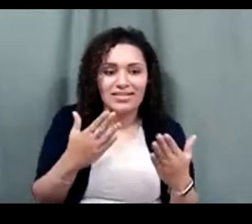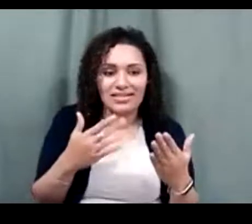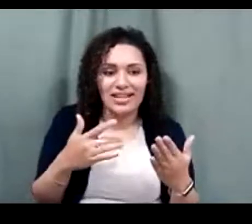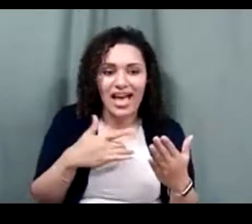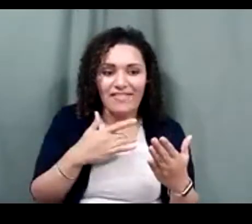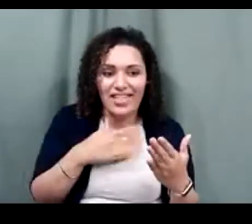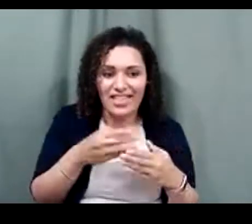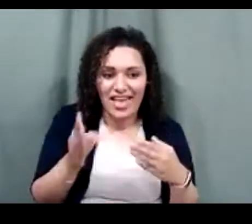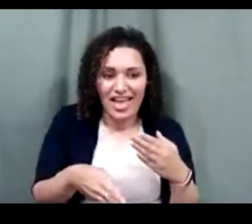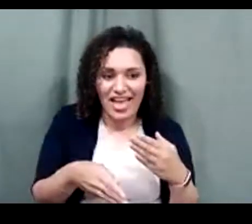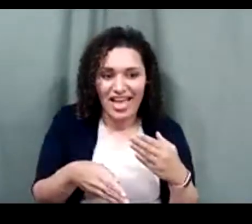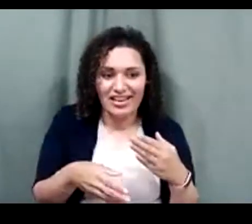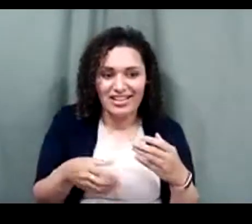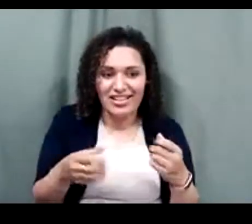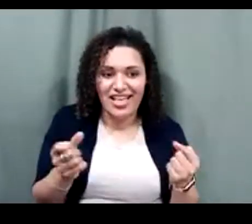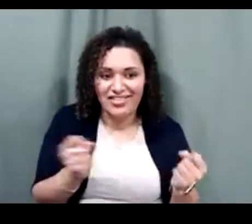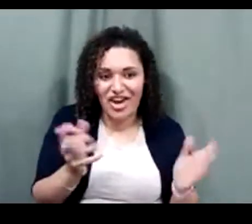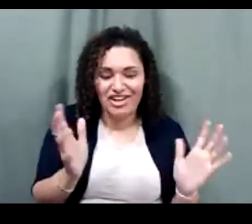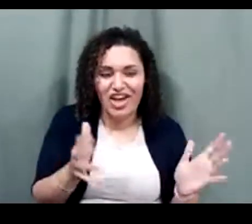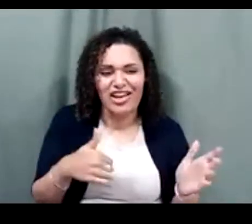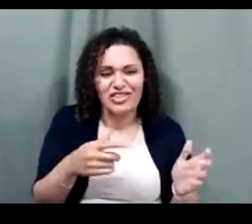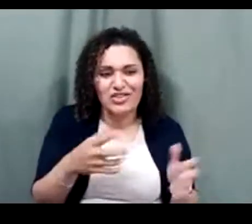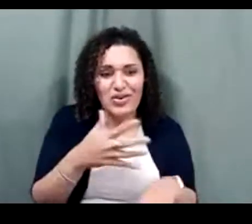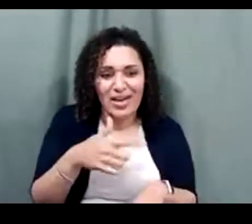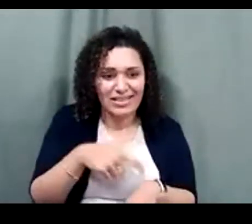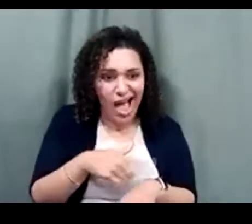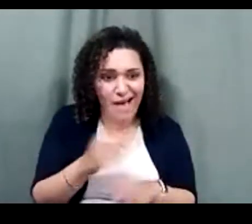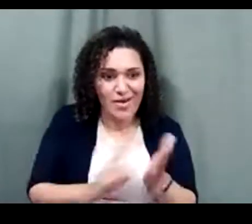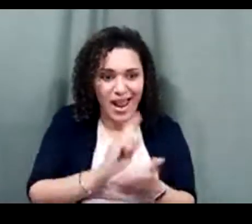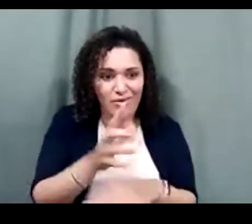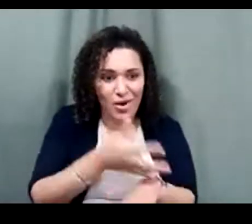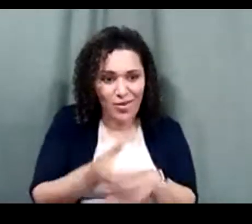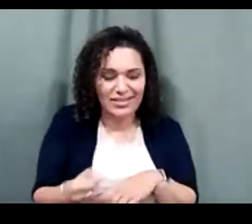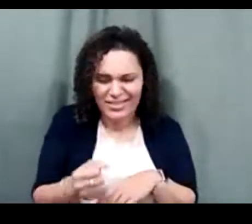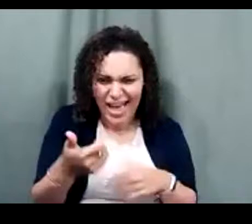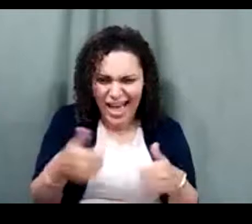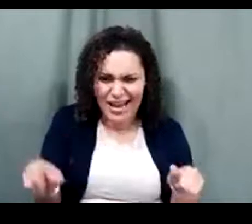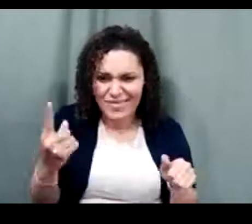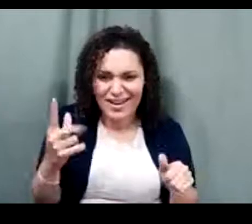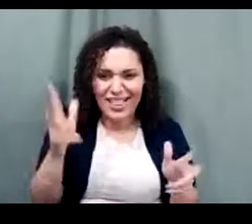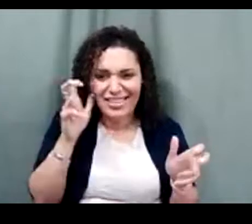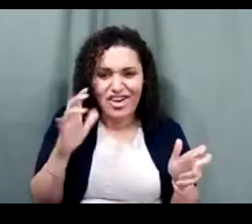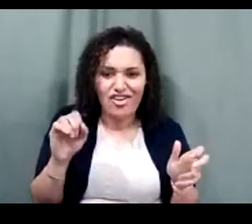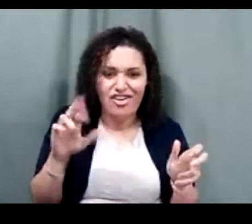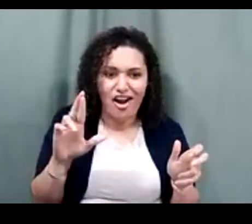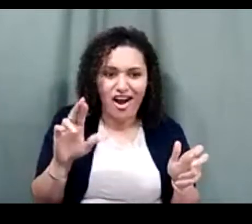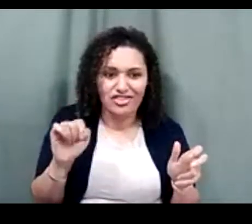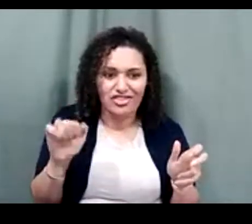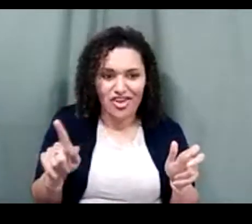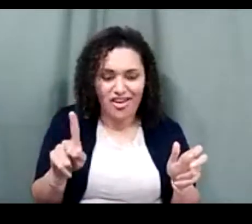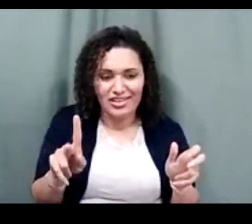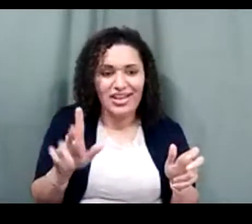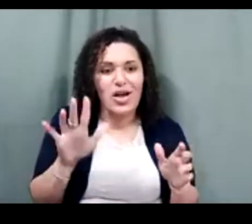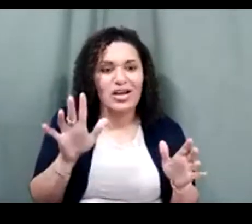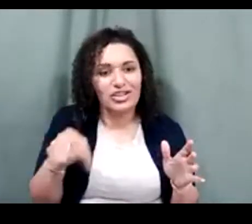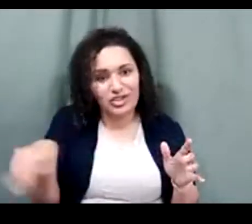another perfectly good hour. Yes, right. Did anybody else listen to Car Talk? Well, you did it. I